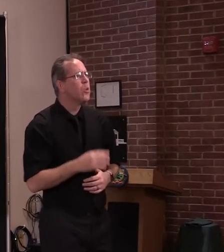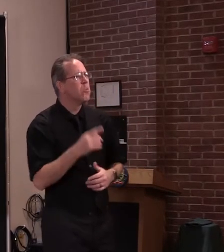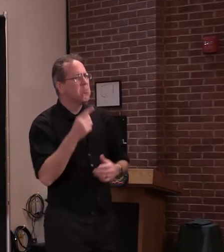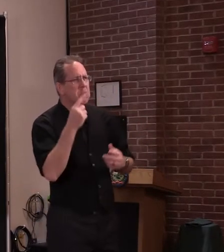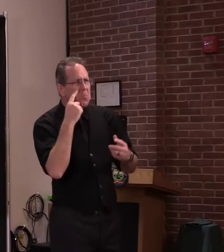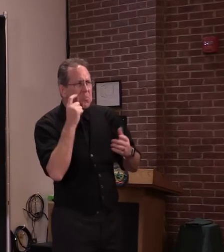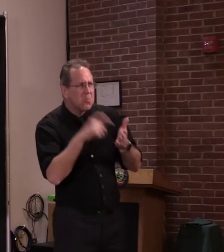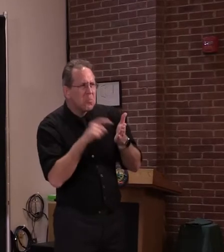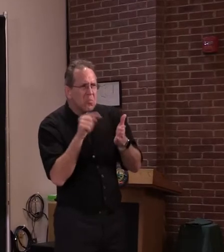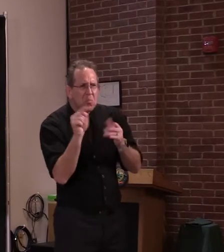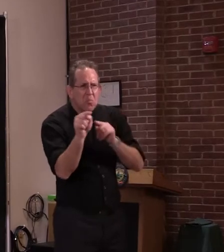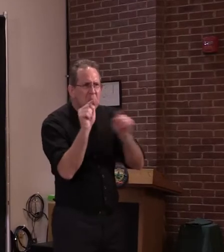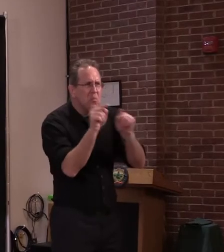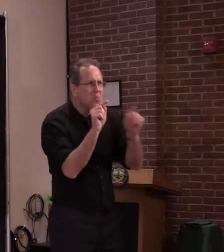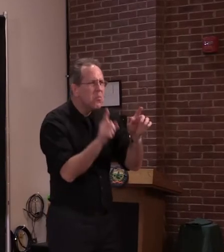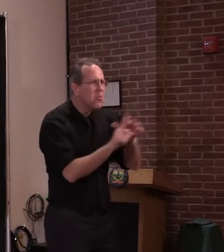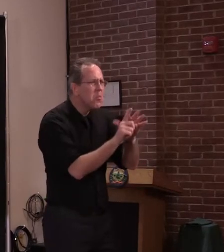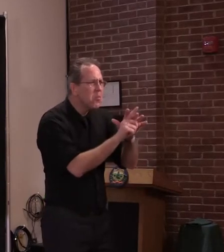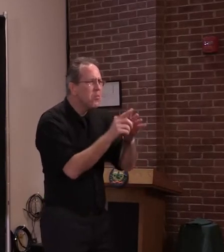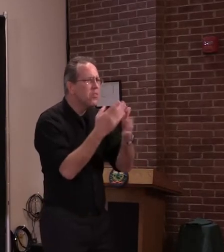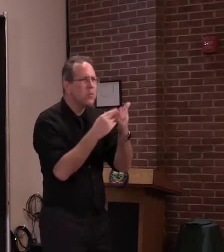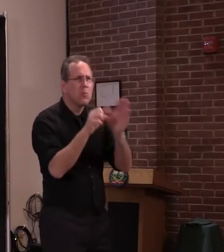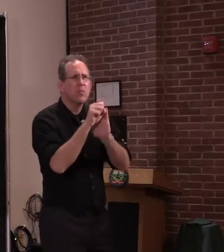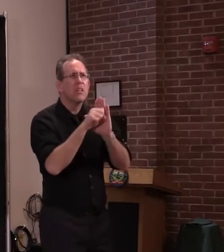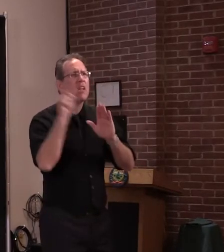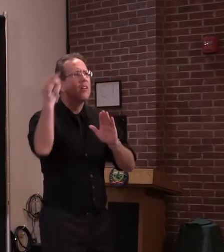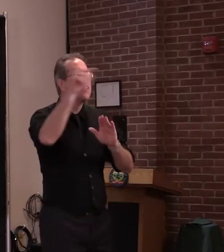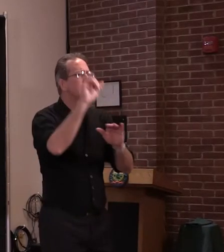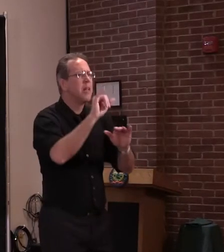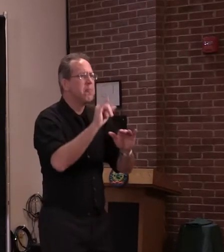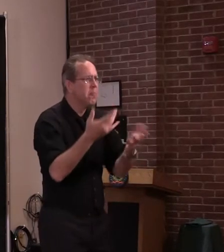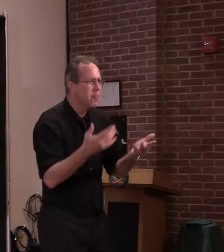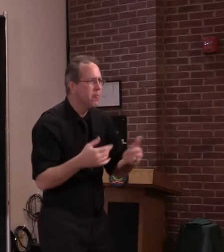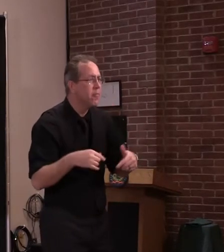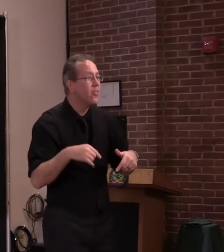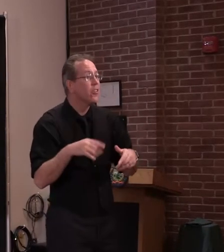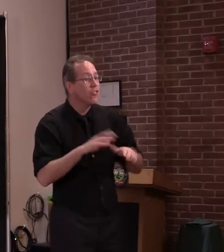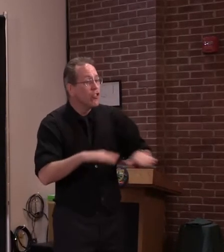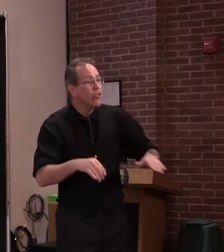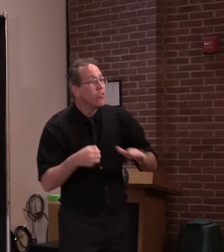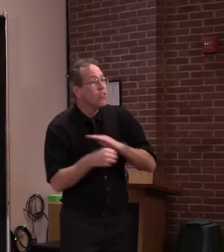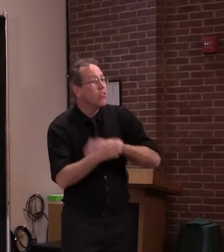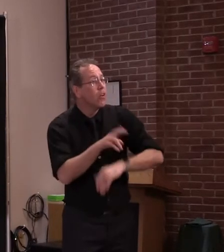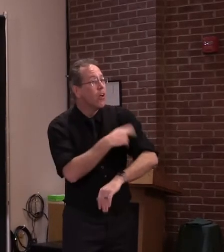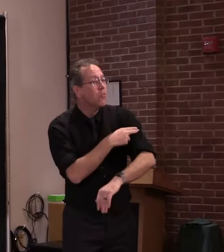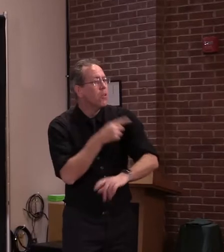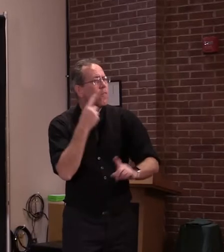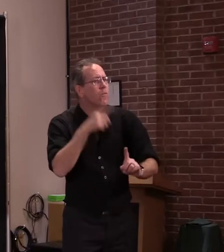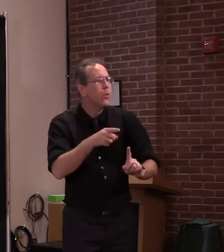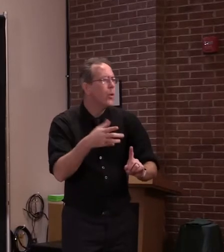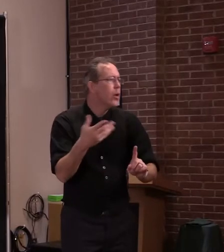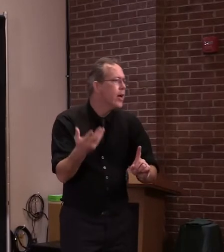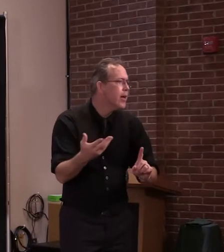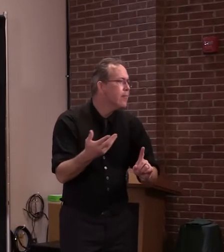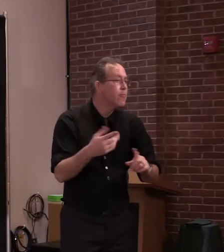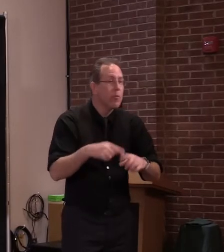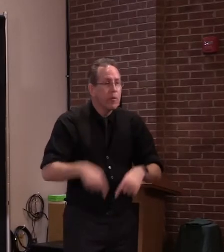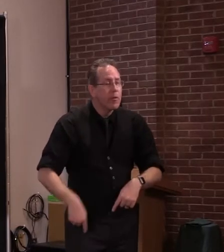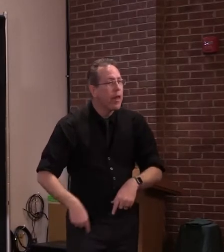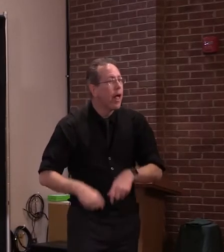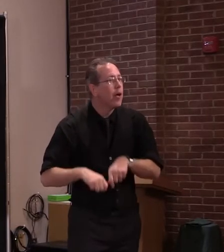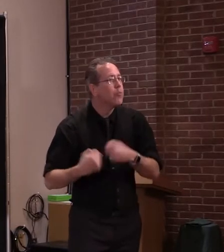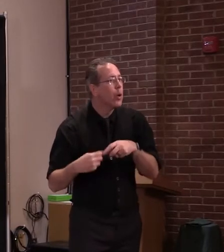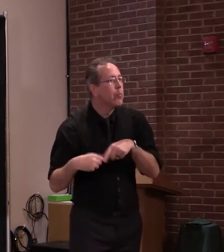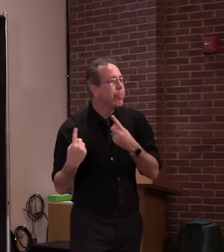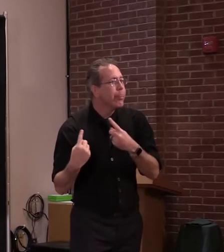of a more vaccinated population or a younger population. So we expect that as children come to the hospital